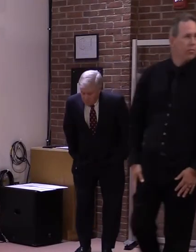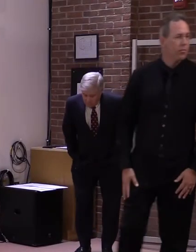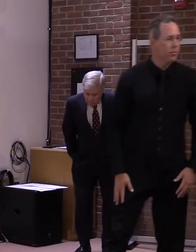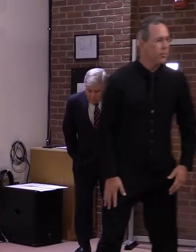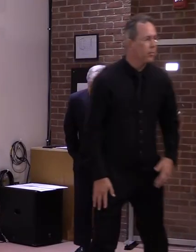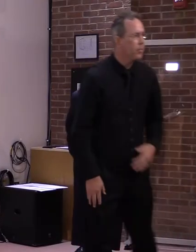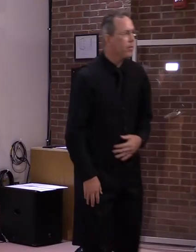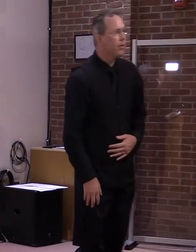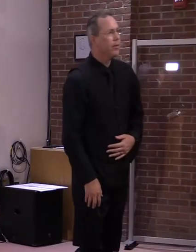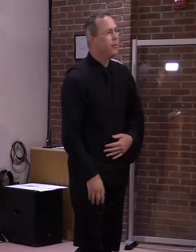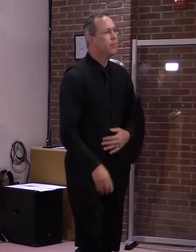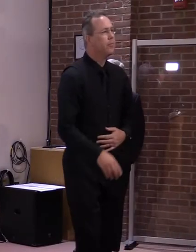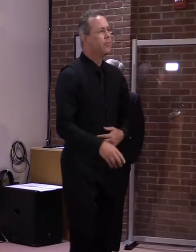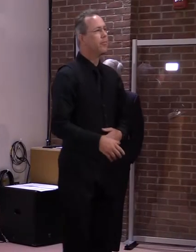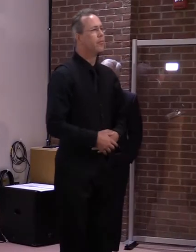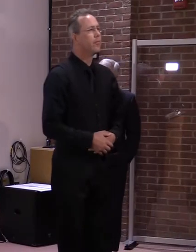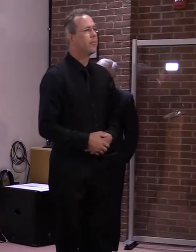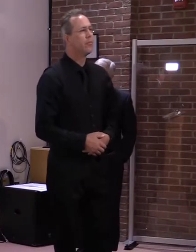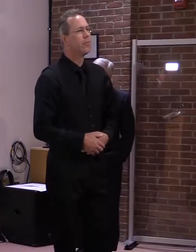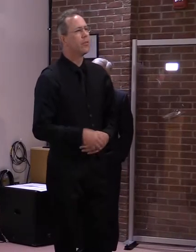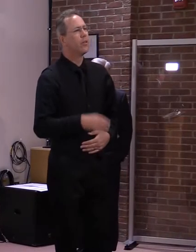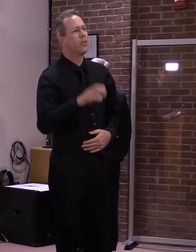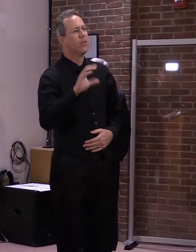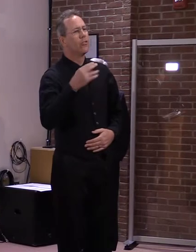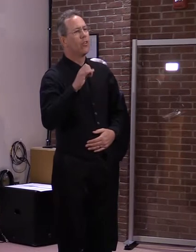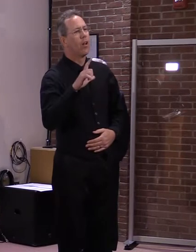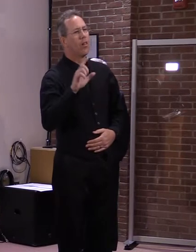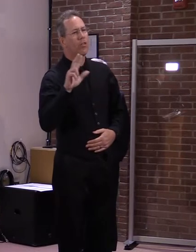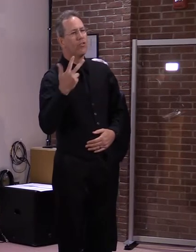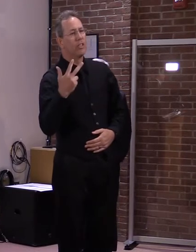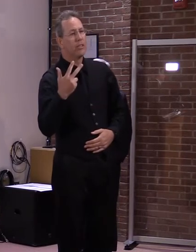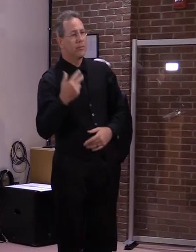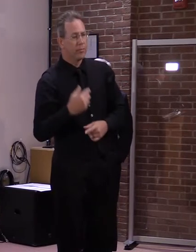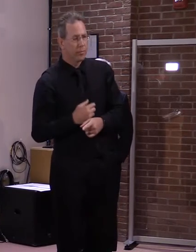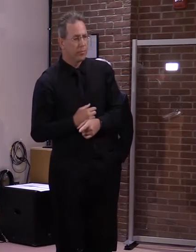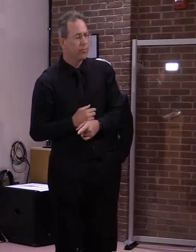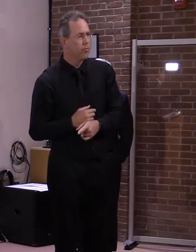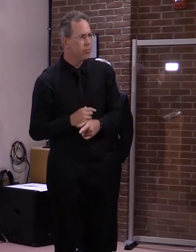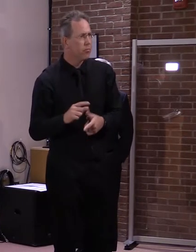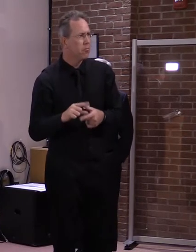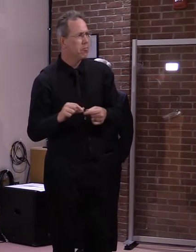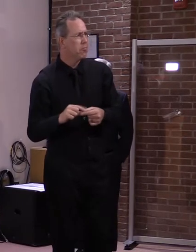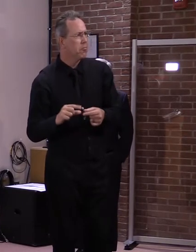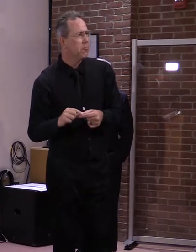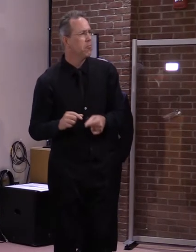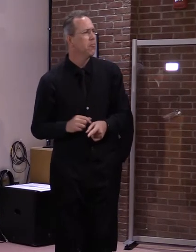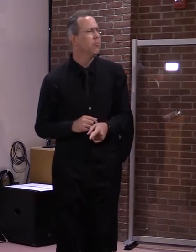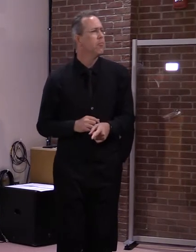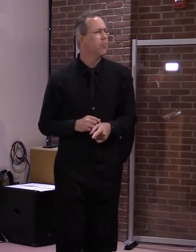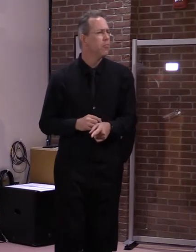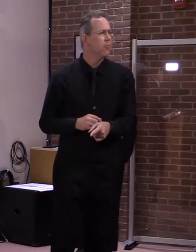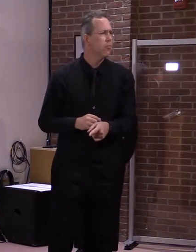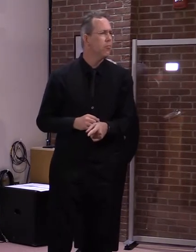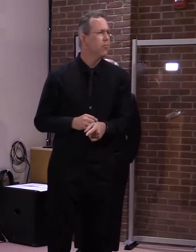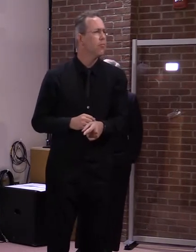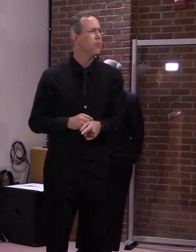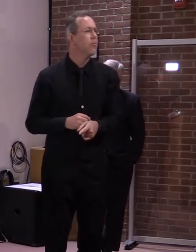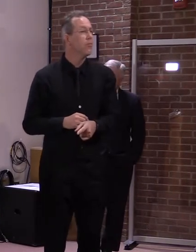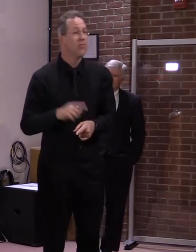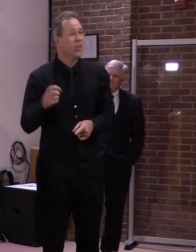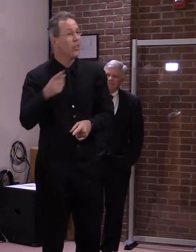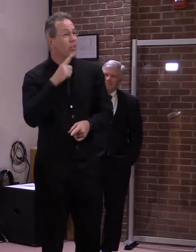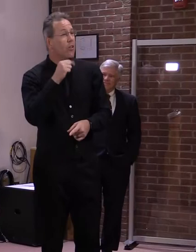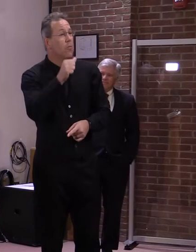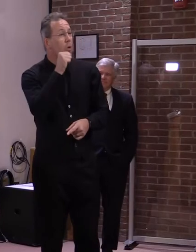Governor, when you say you're going to lift the remaining restrictions and we hit 80%, does that mean you will also lift the state of emergency as well at that time? Do those two go hand in